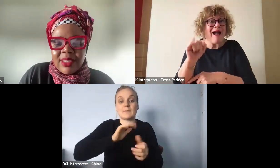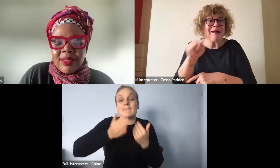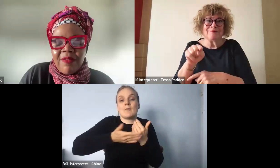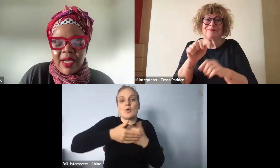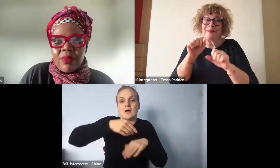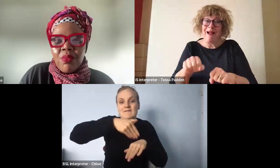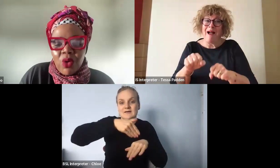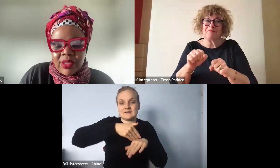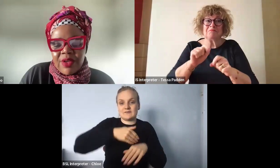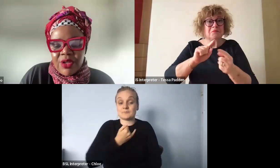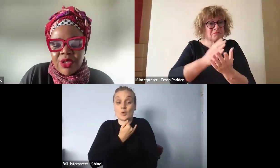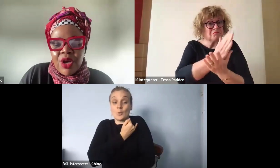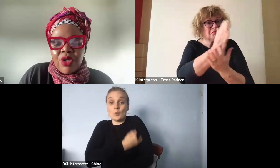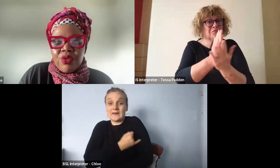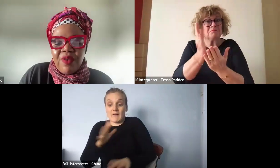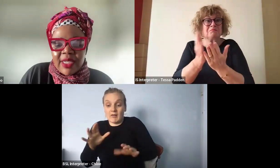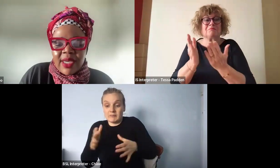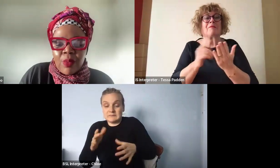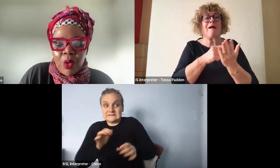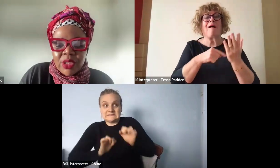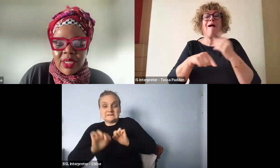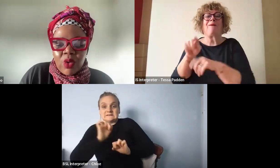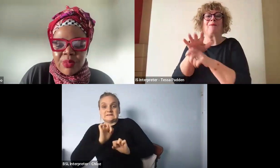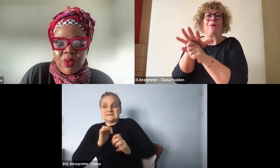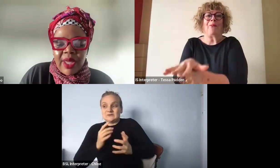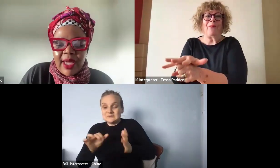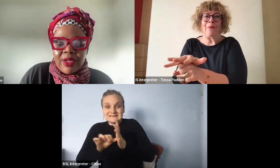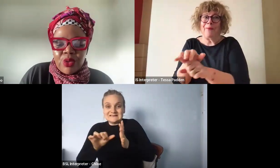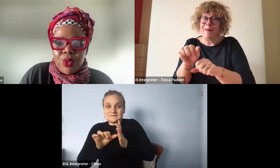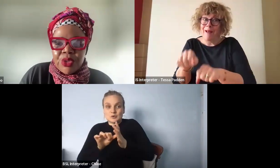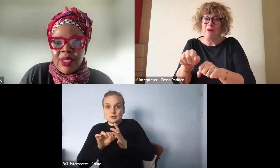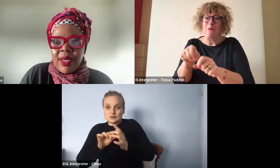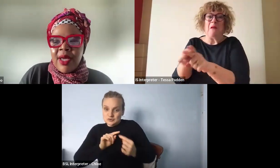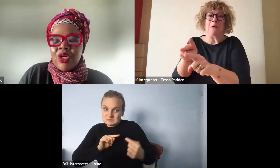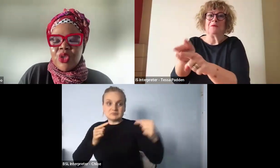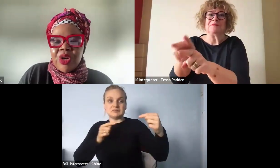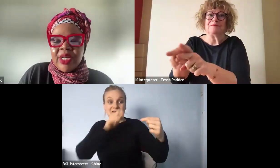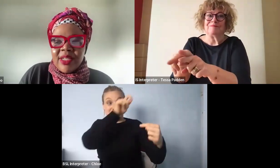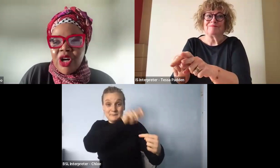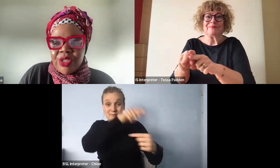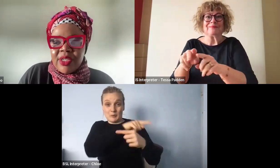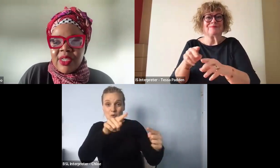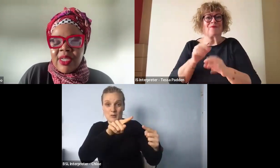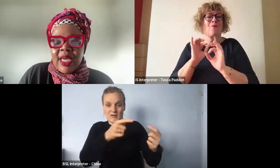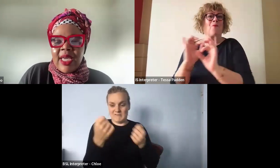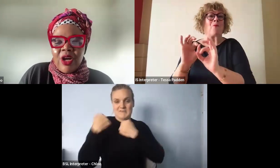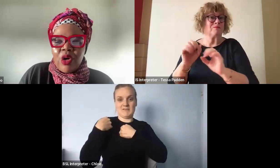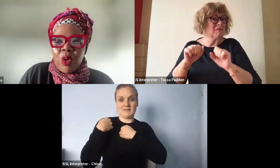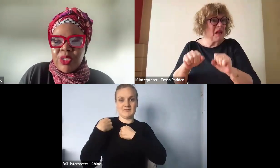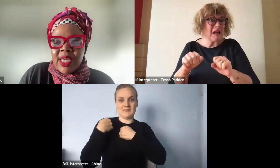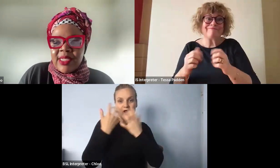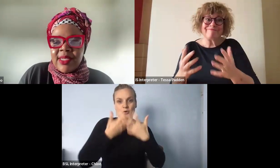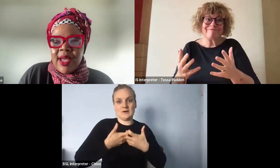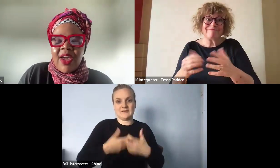Weaker parties may find it more difficult to fight an opponent equipped with AI tools. Zora Neale Hurston,